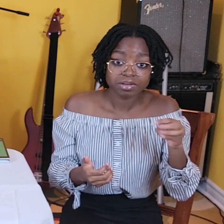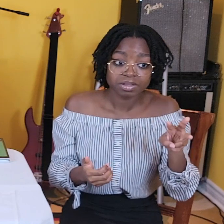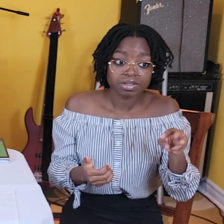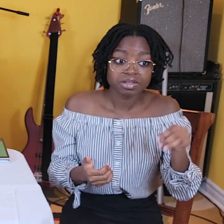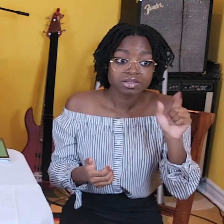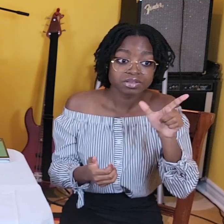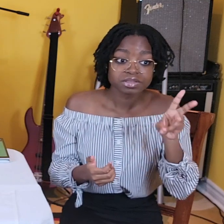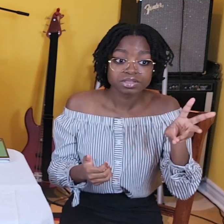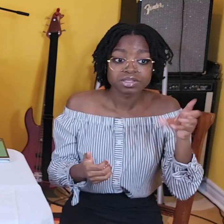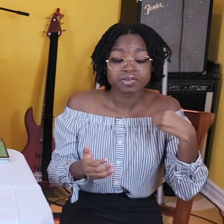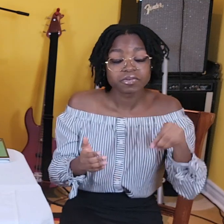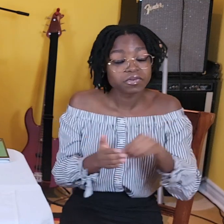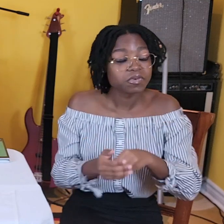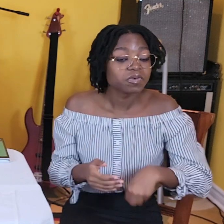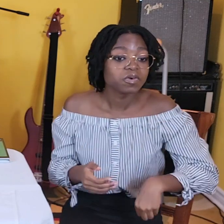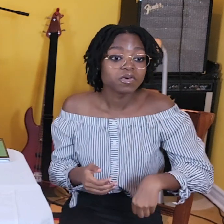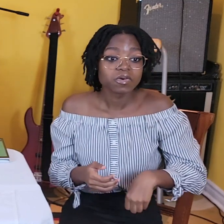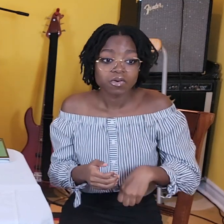56.